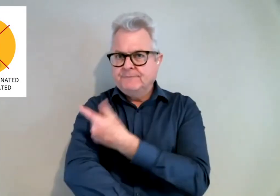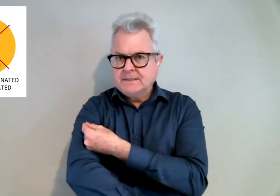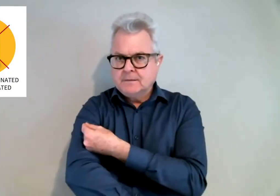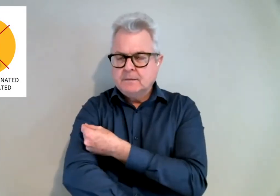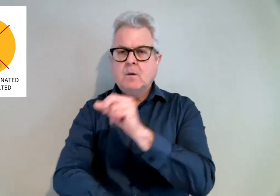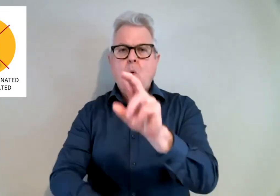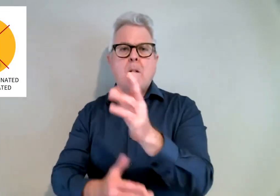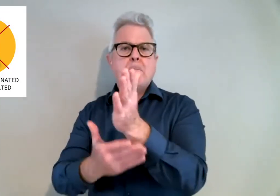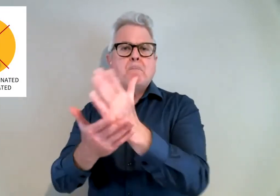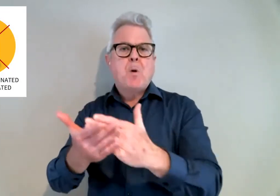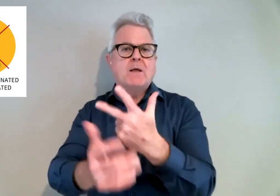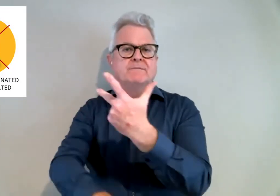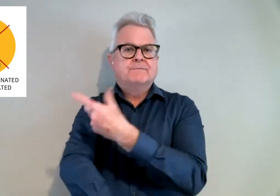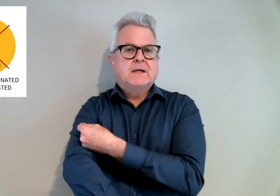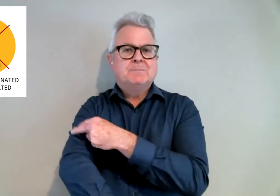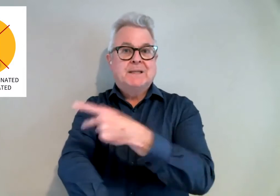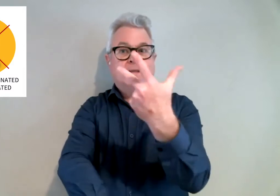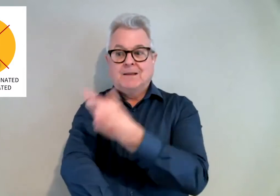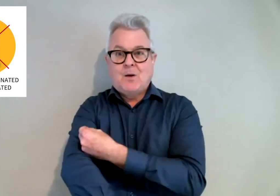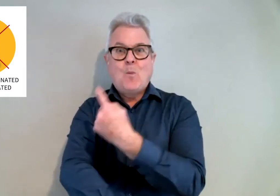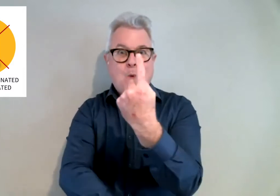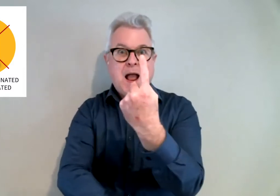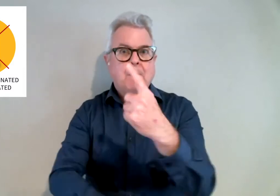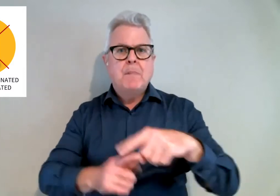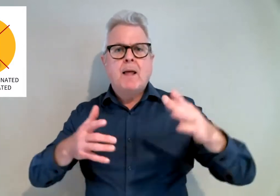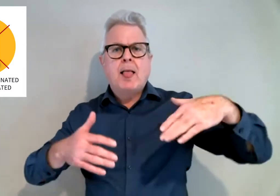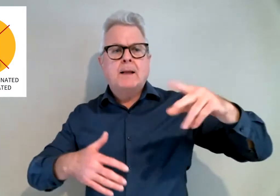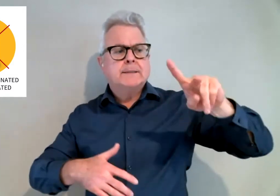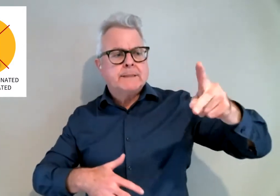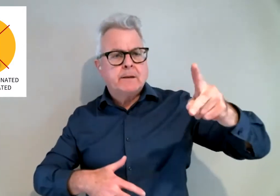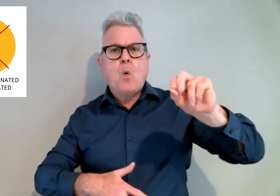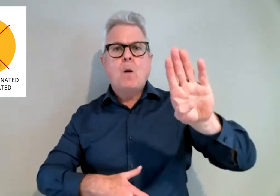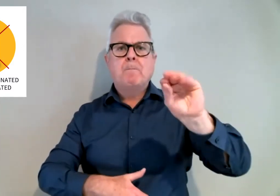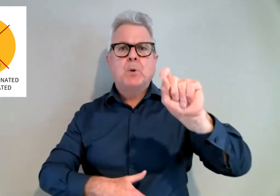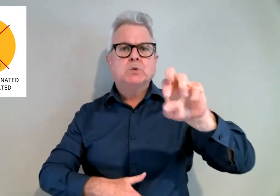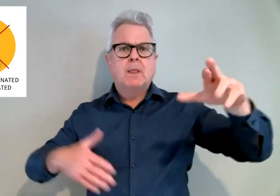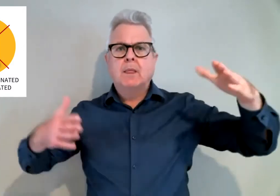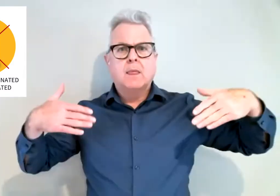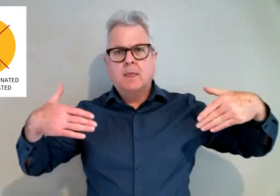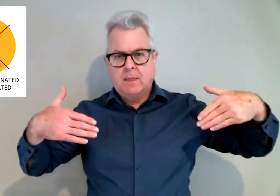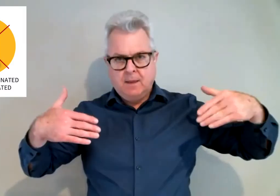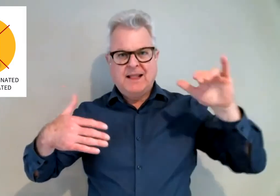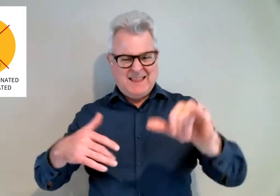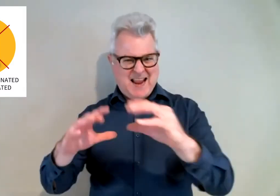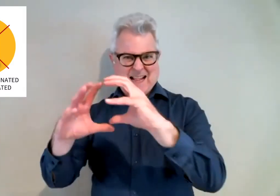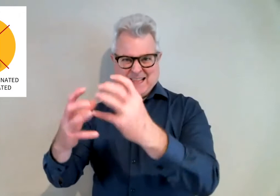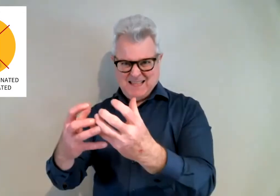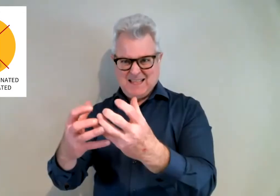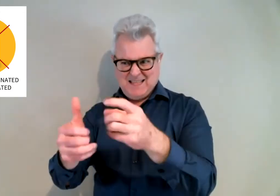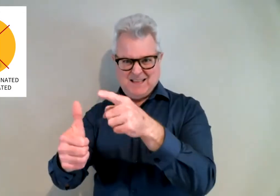And the first one is for those who have been not yet vaccinated or partially vaccinated, meaning that they've gotten 1 out of